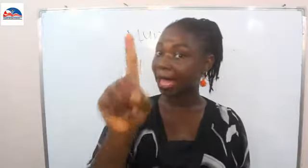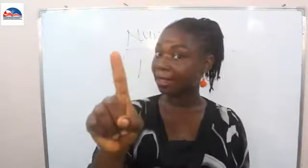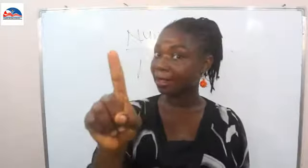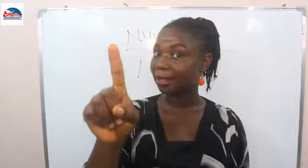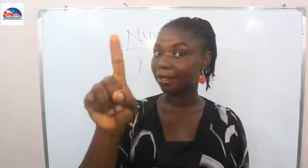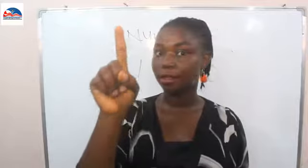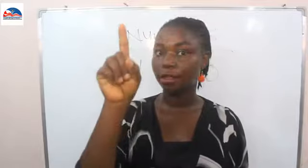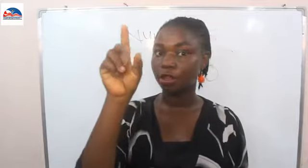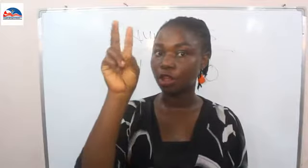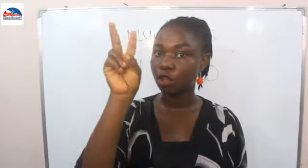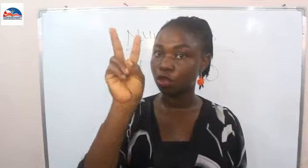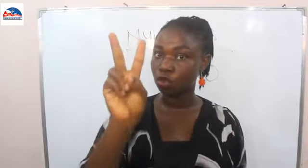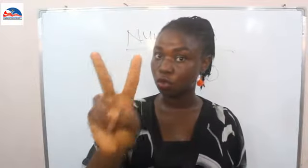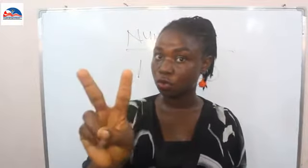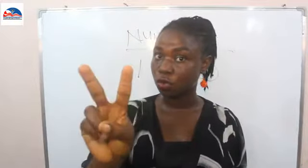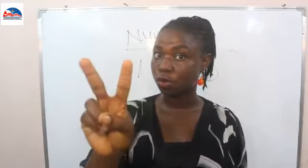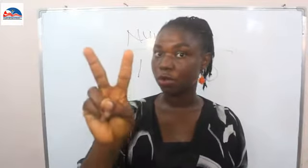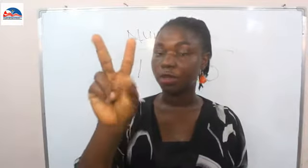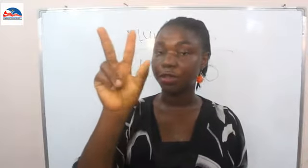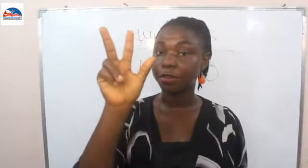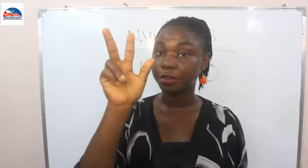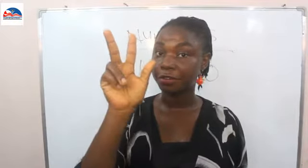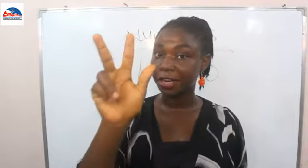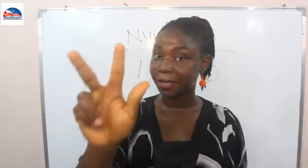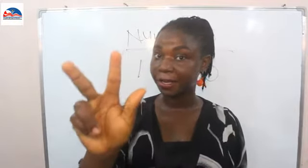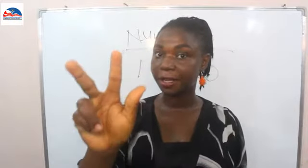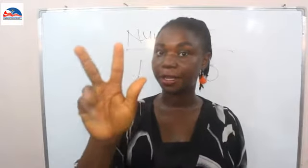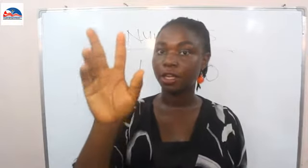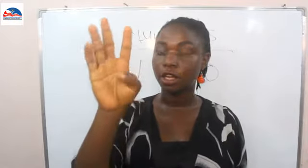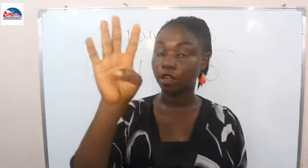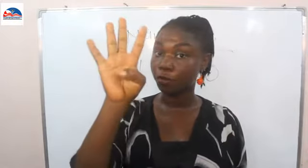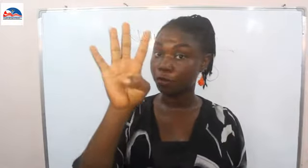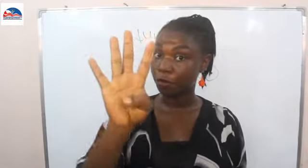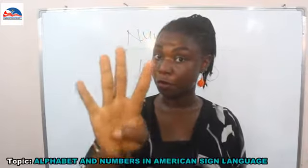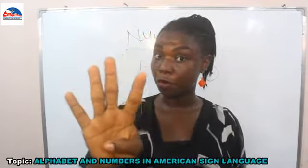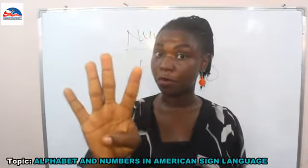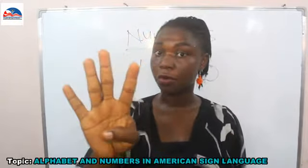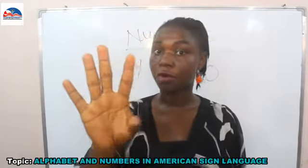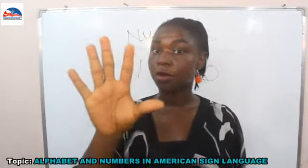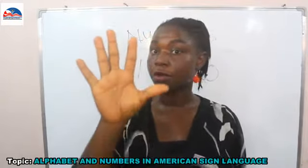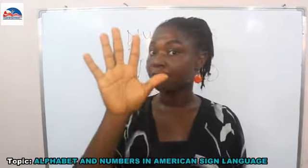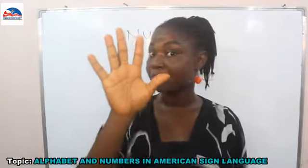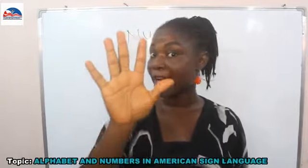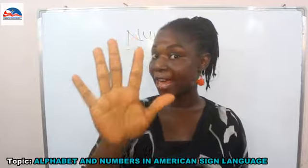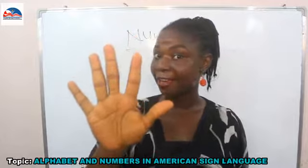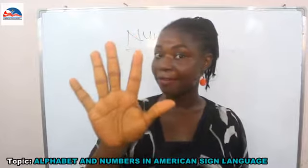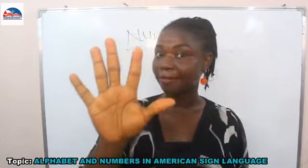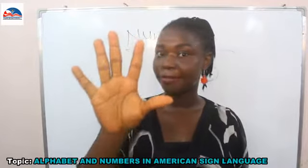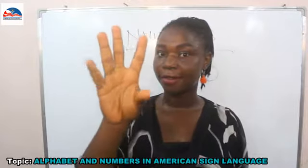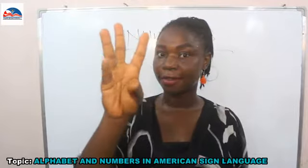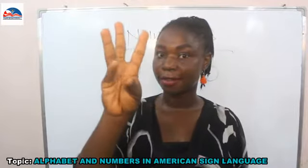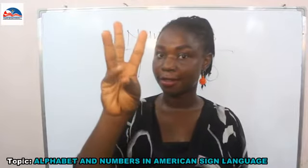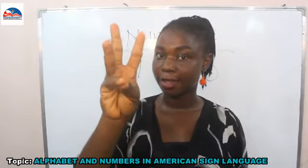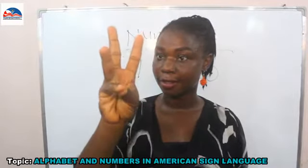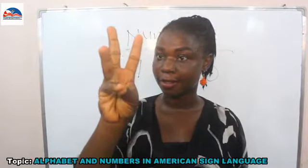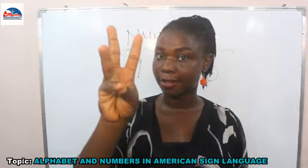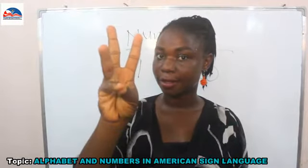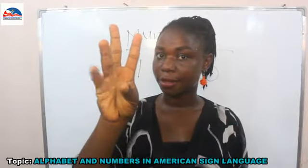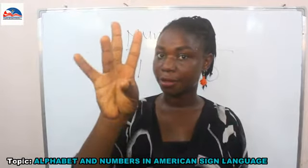1, your 2, your 3, your 4, your 5, your 6.